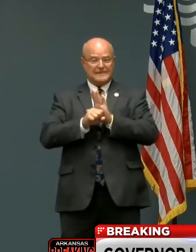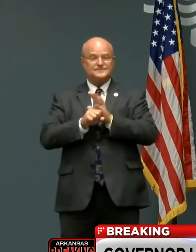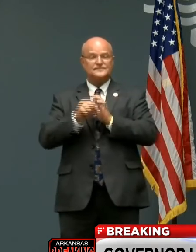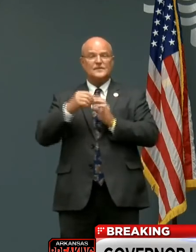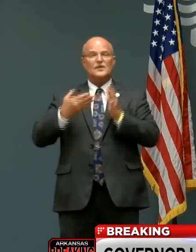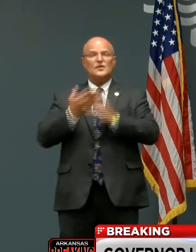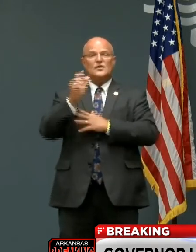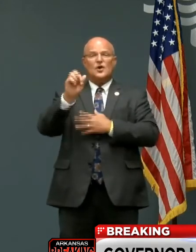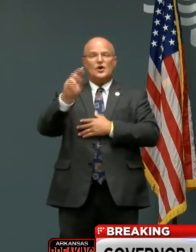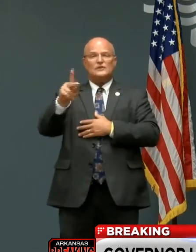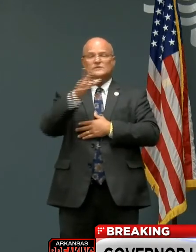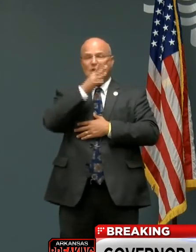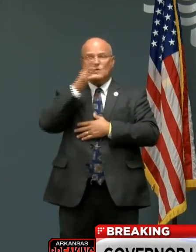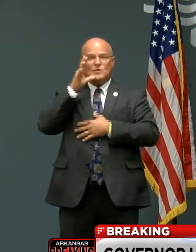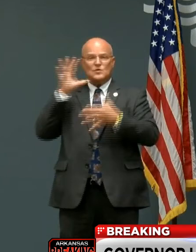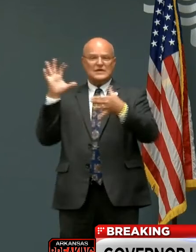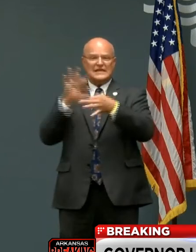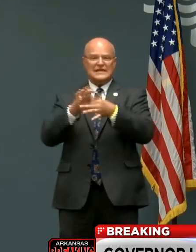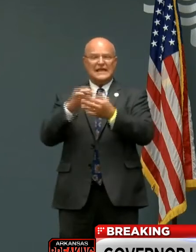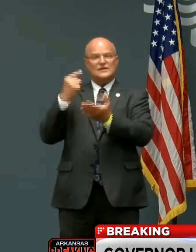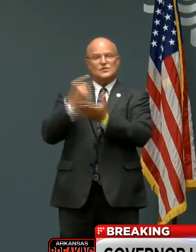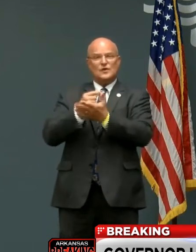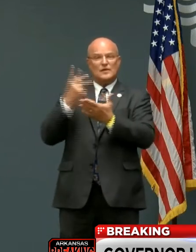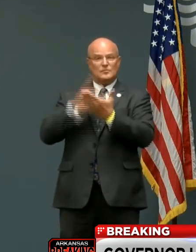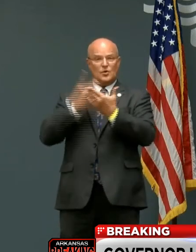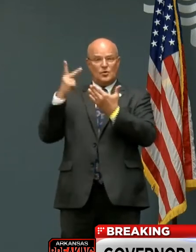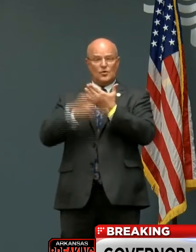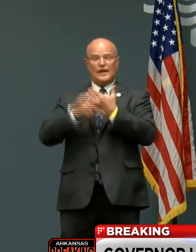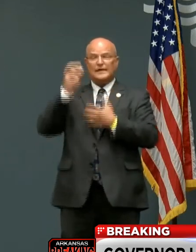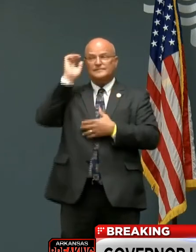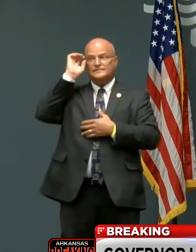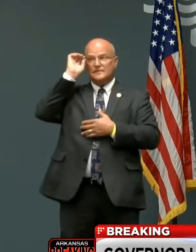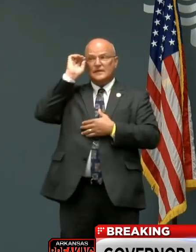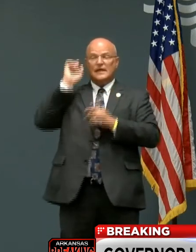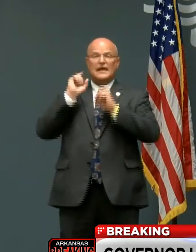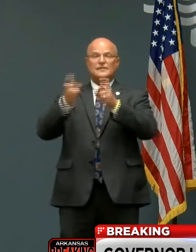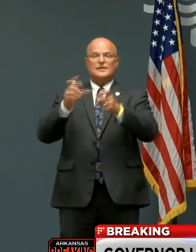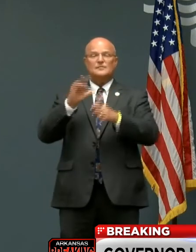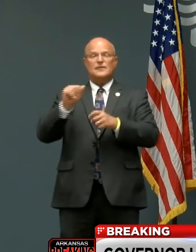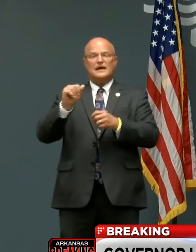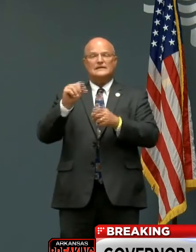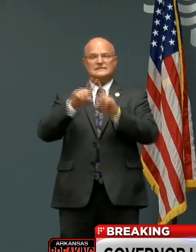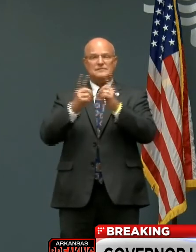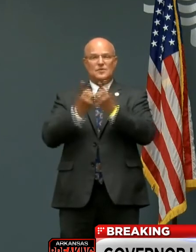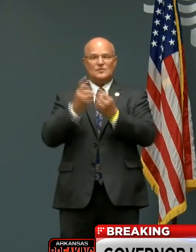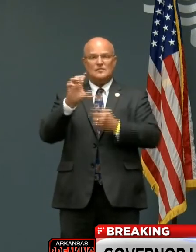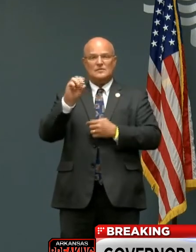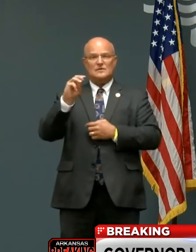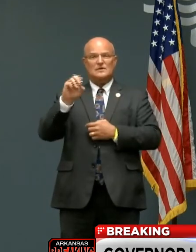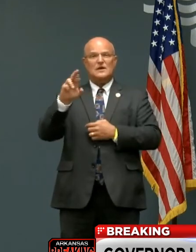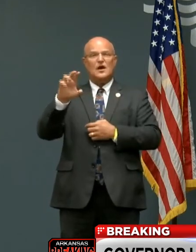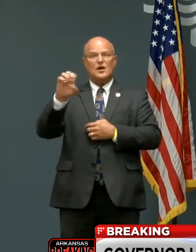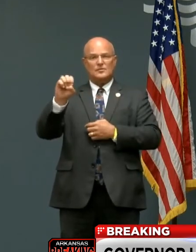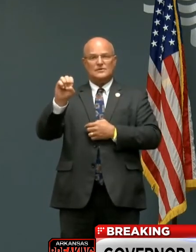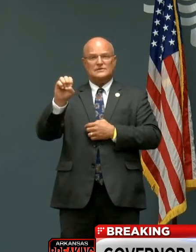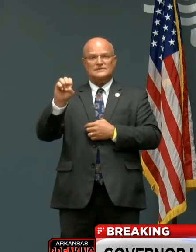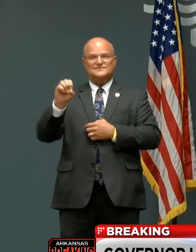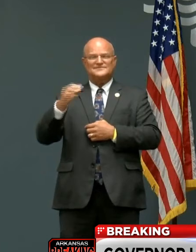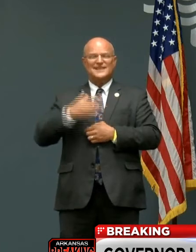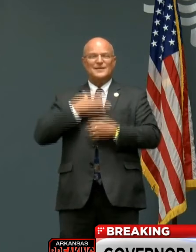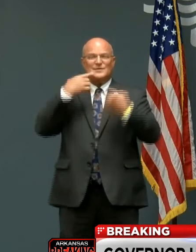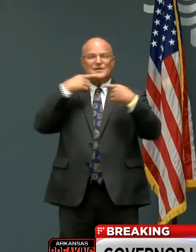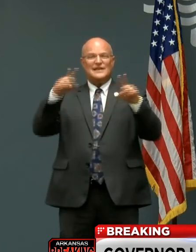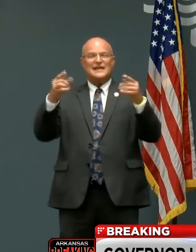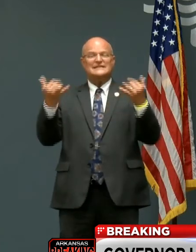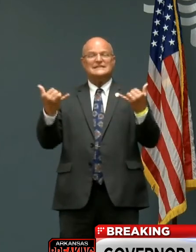our Arkansas Rural Connect grant program administered by our Department of Commerce. And I'm pleased to announce today